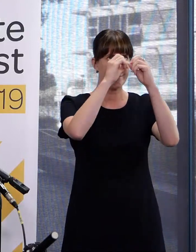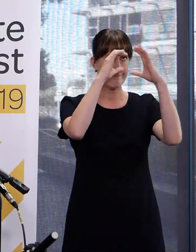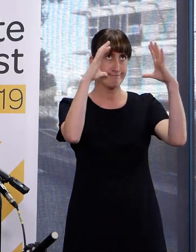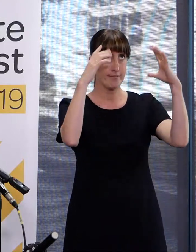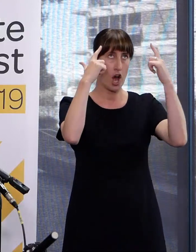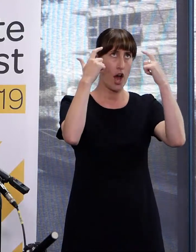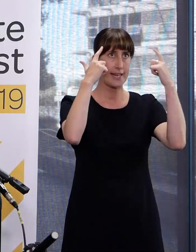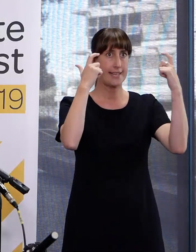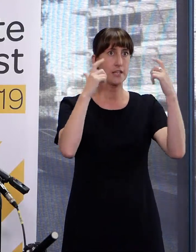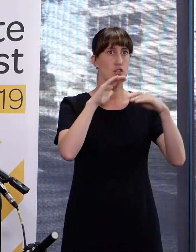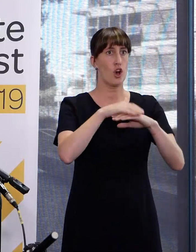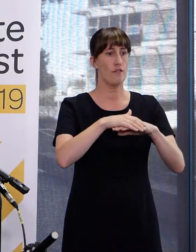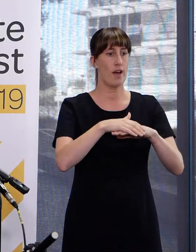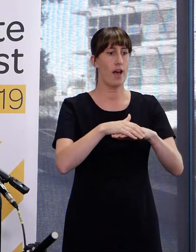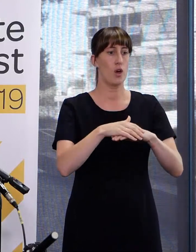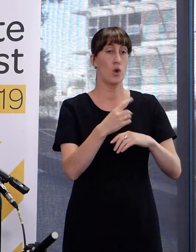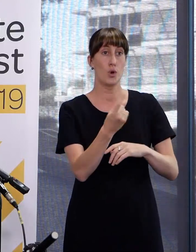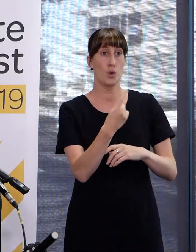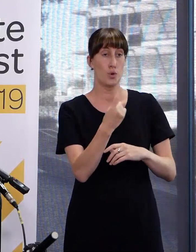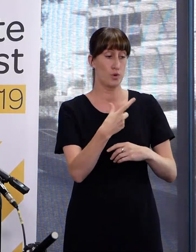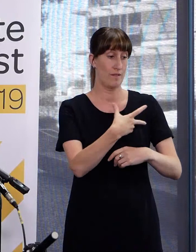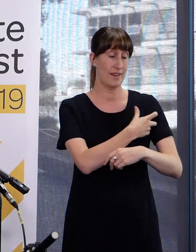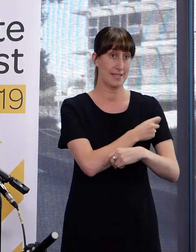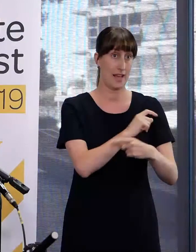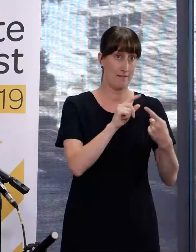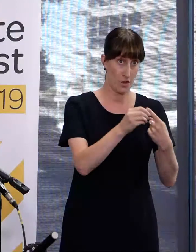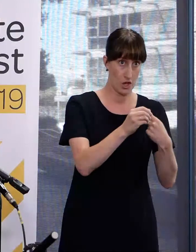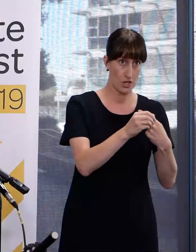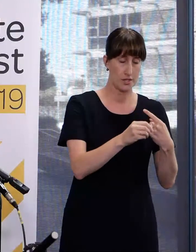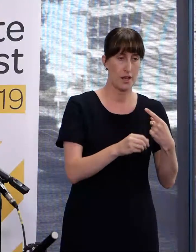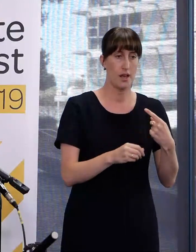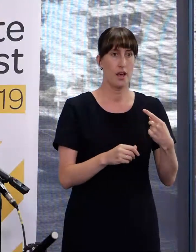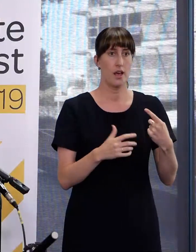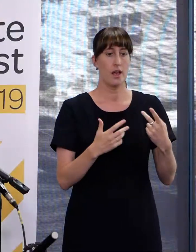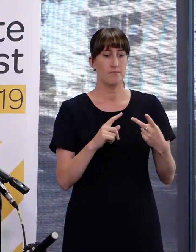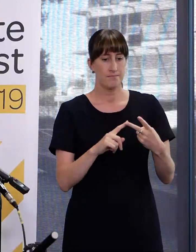Do they agree? What are some of the parameters